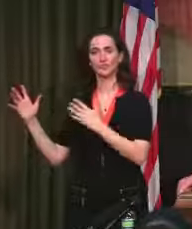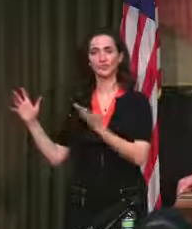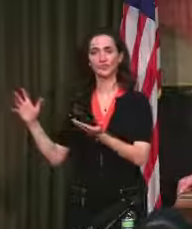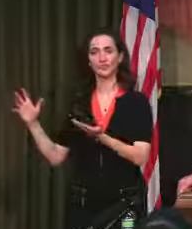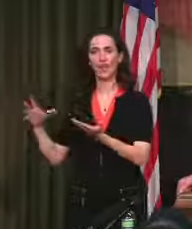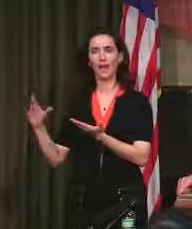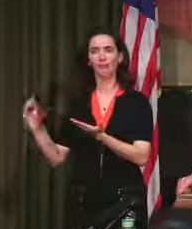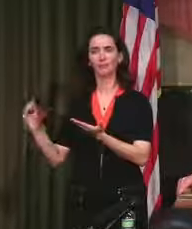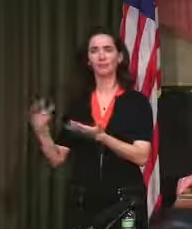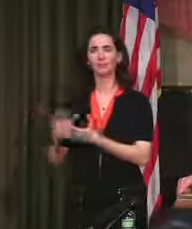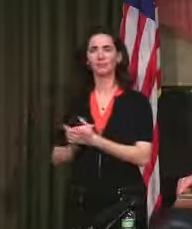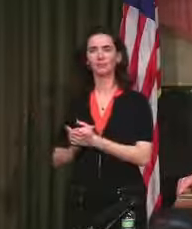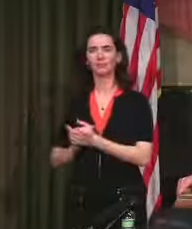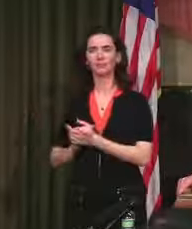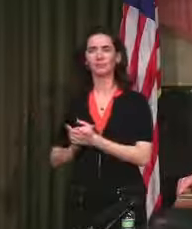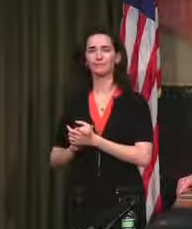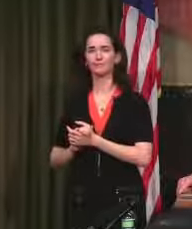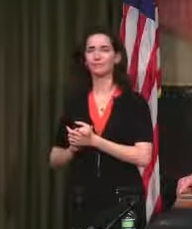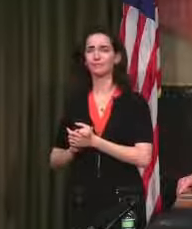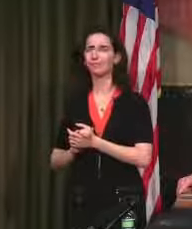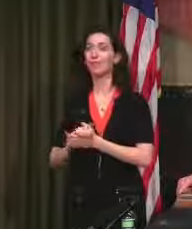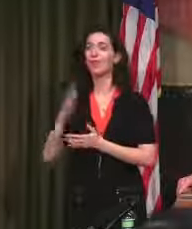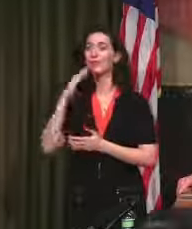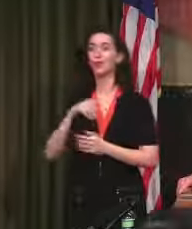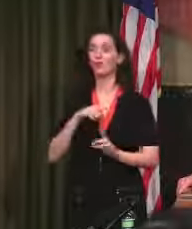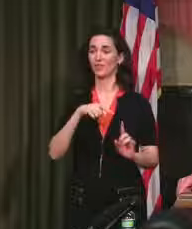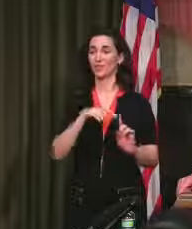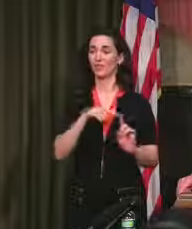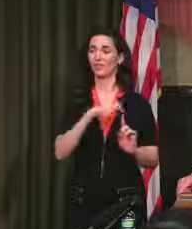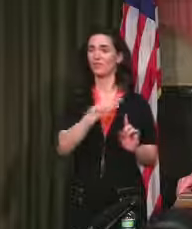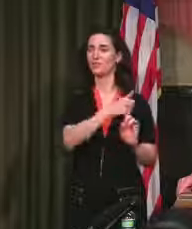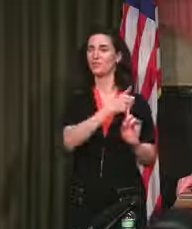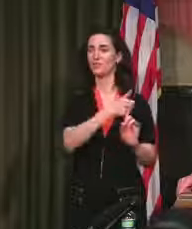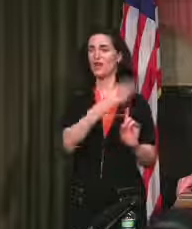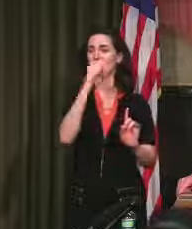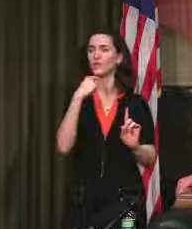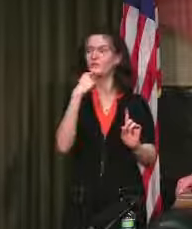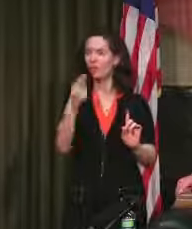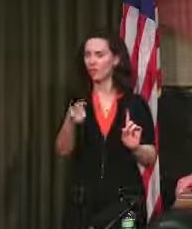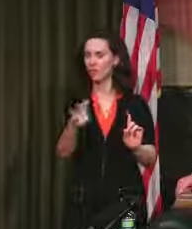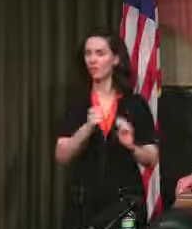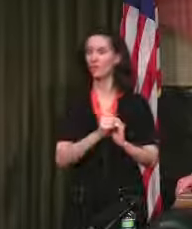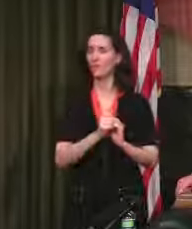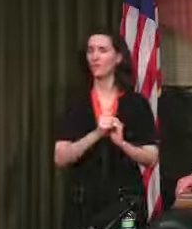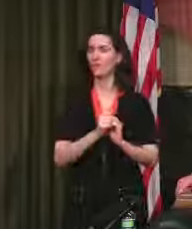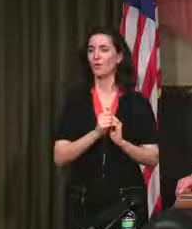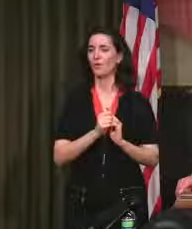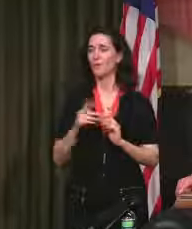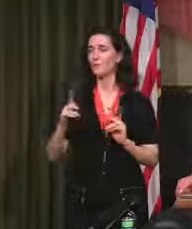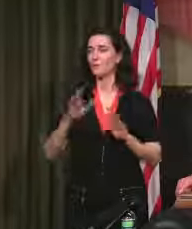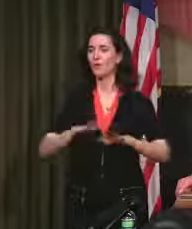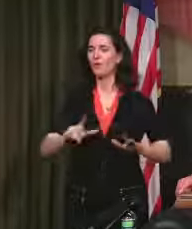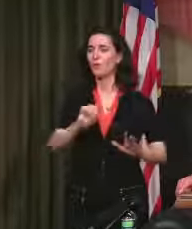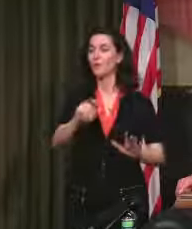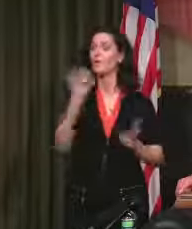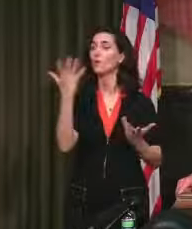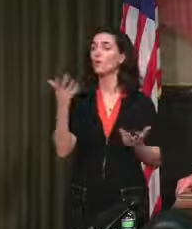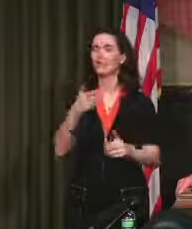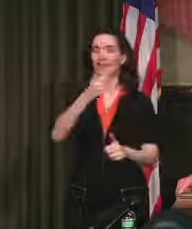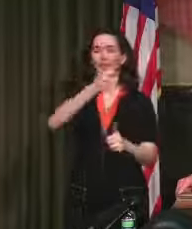And, you know, what she forgot to tell you and the people of Louisiana is that I embraced every